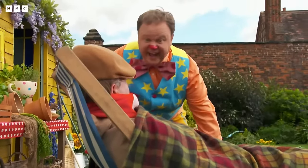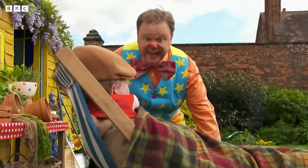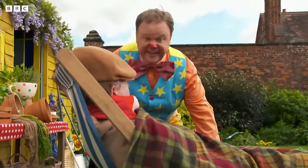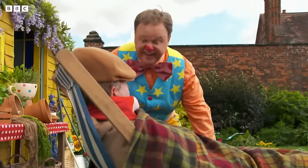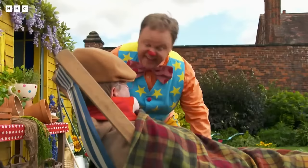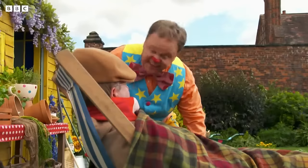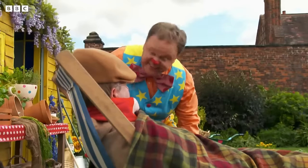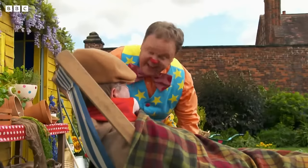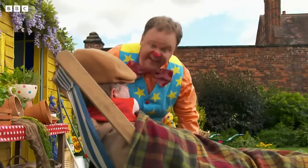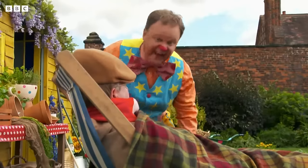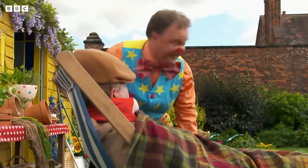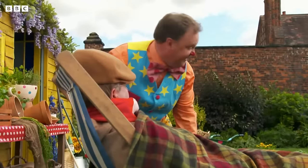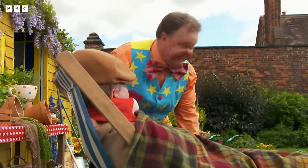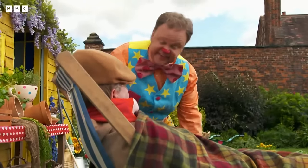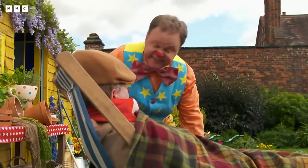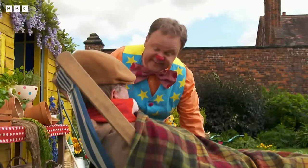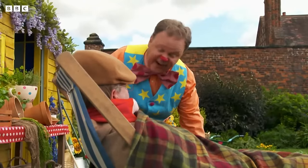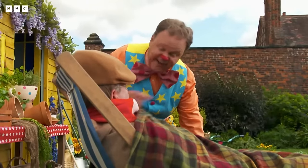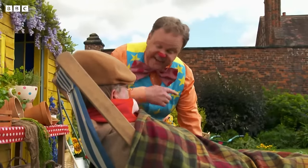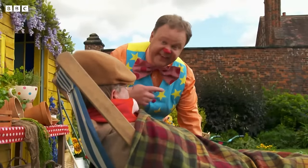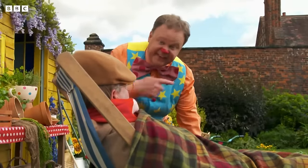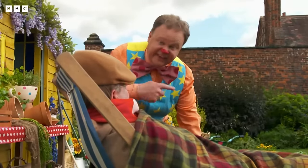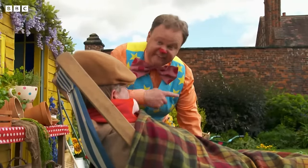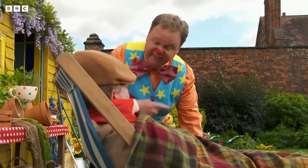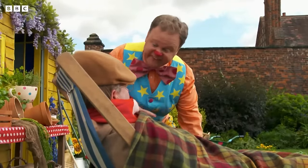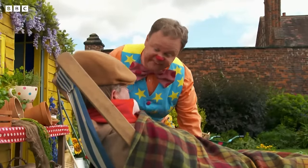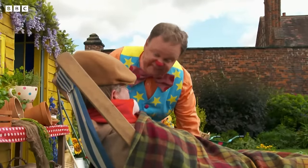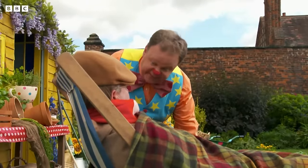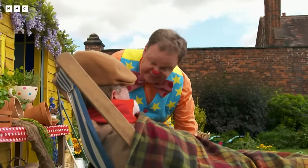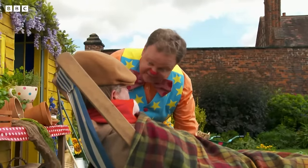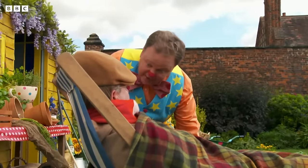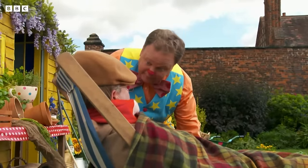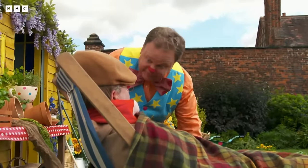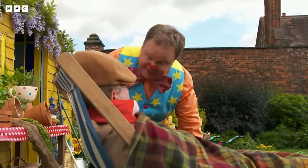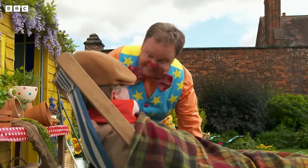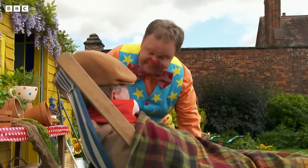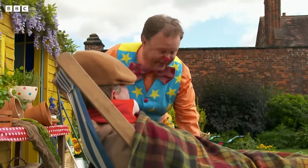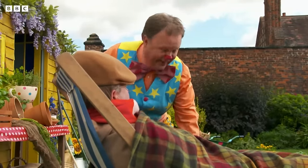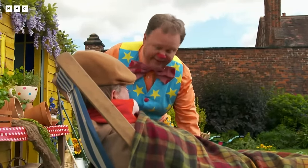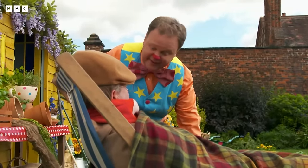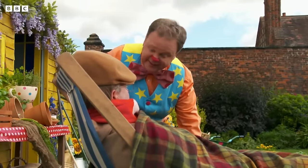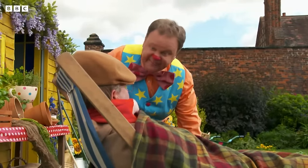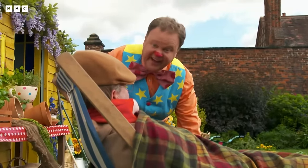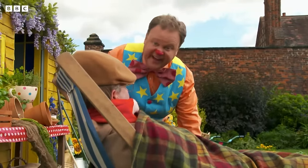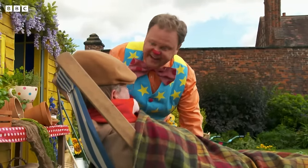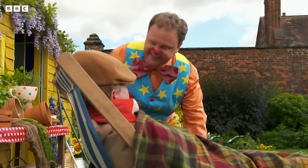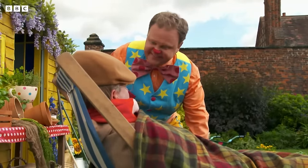Grandad! Grandad! Grandad, you gotta water and feed your strawberries. Grandad!